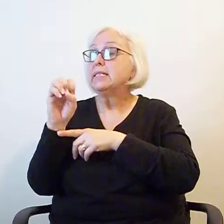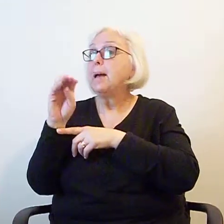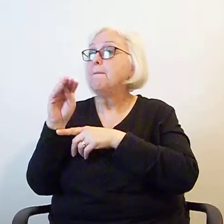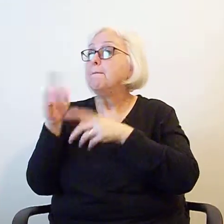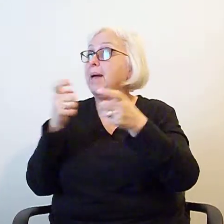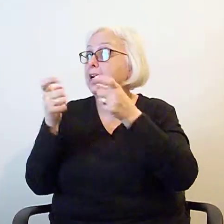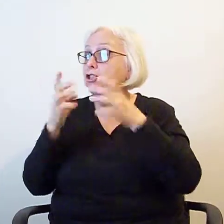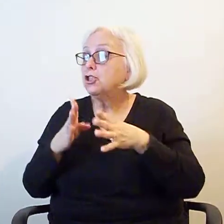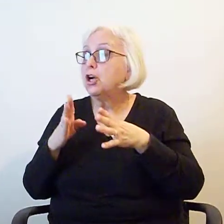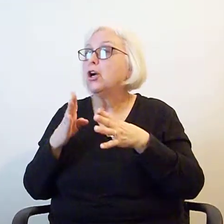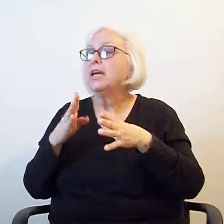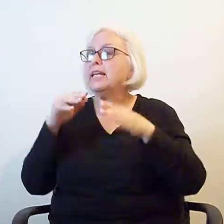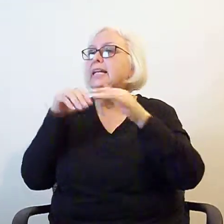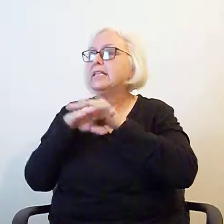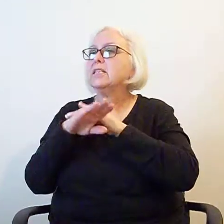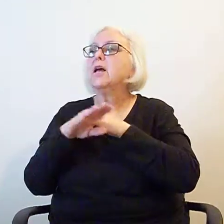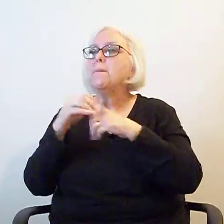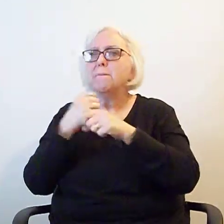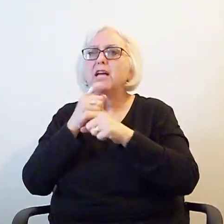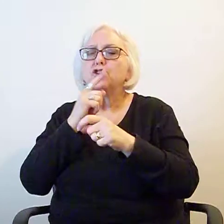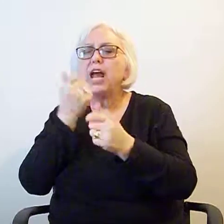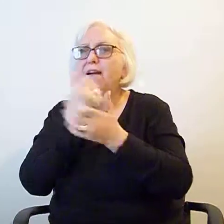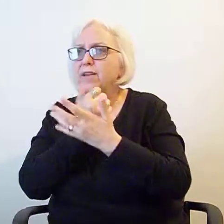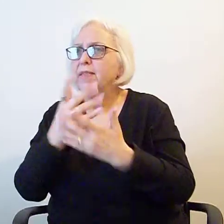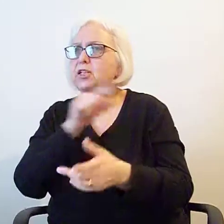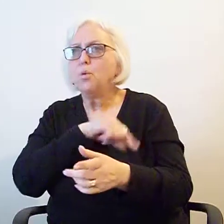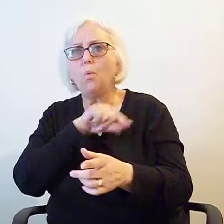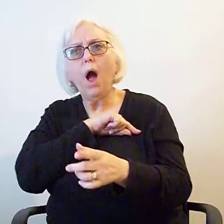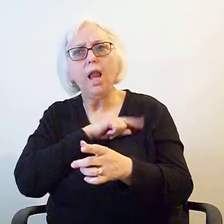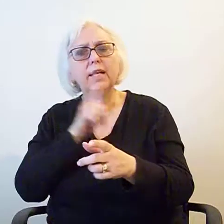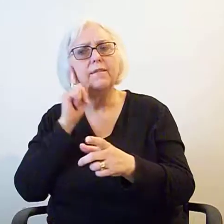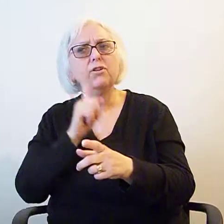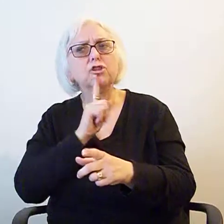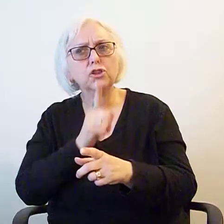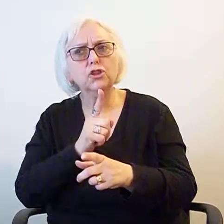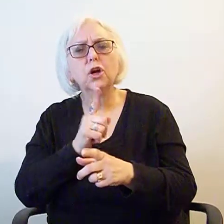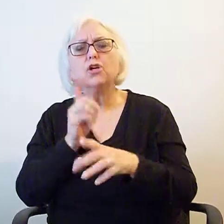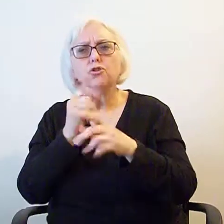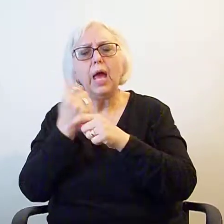your quality assurance and quality improvement procedures.